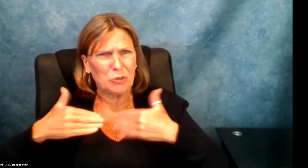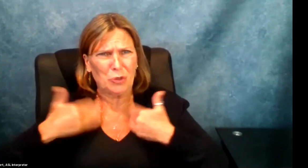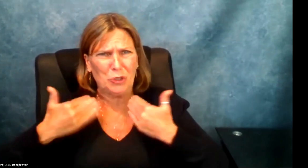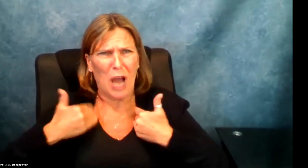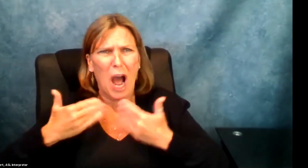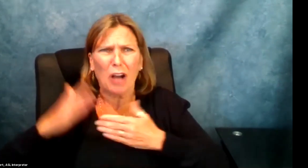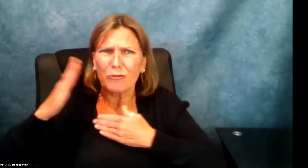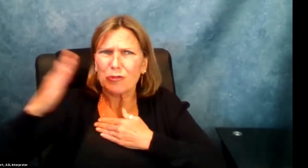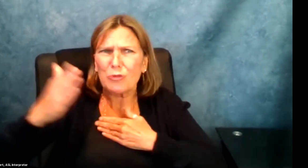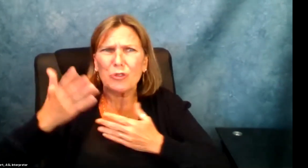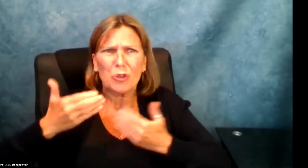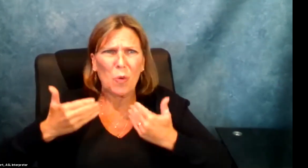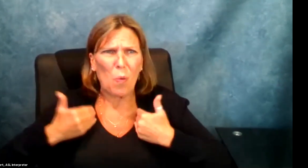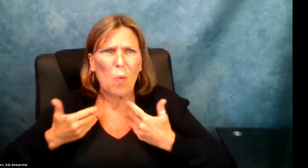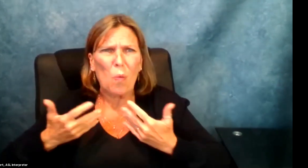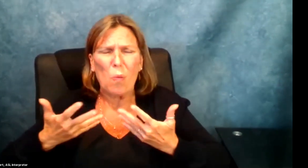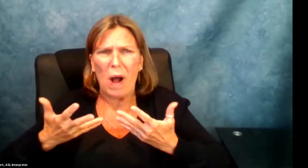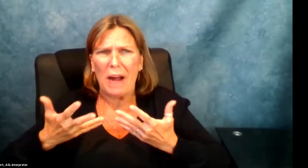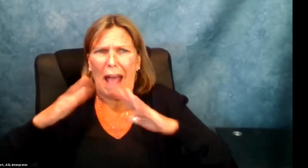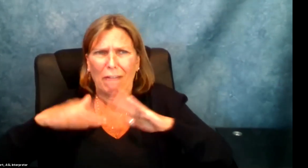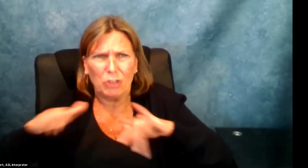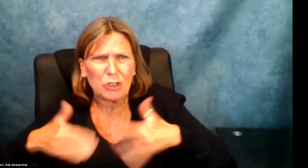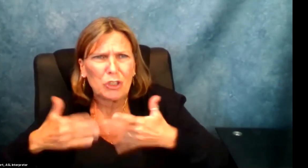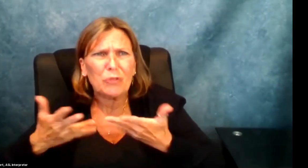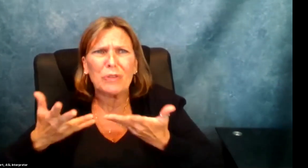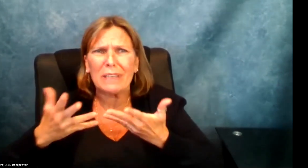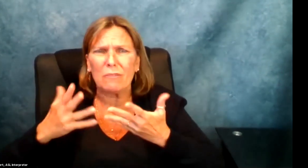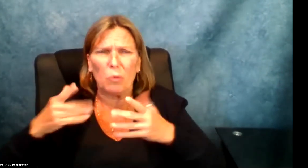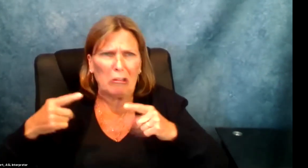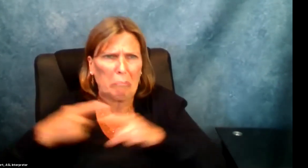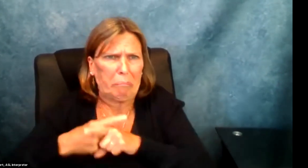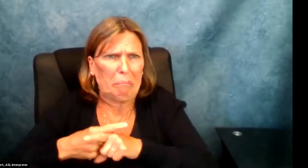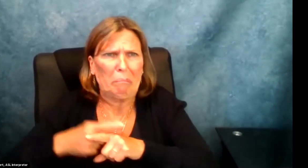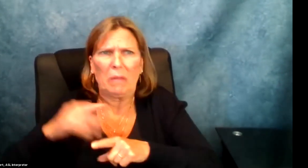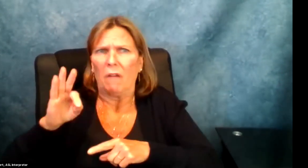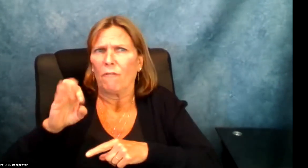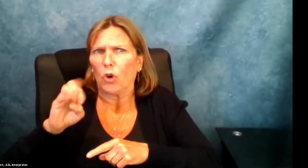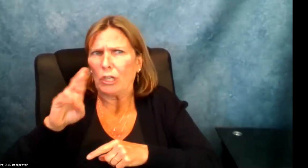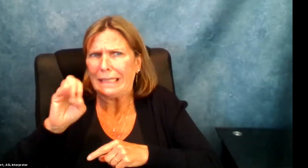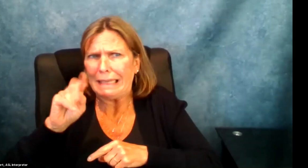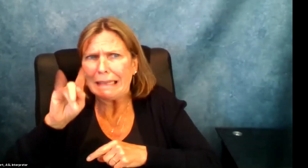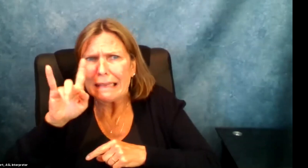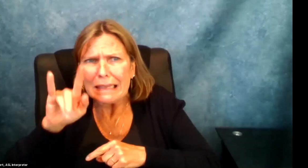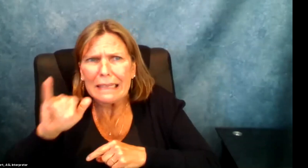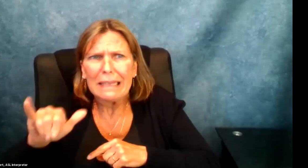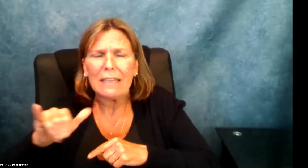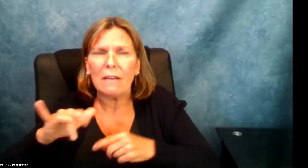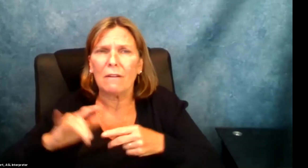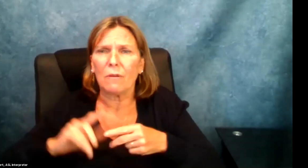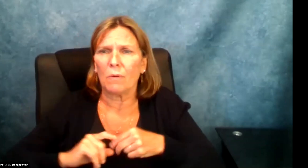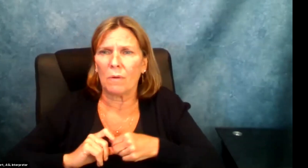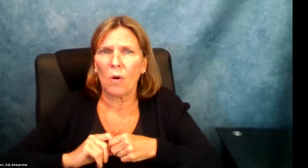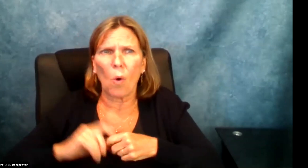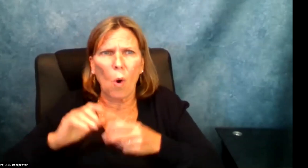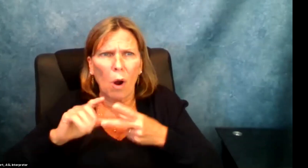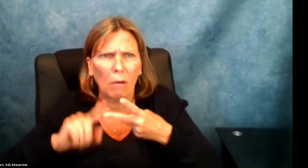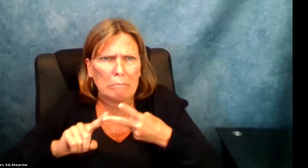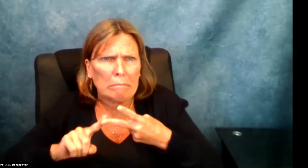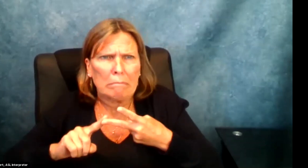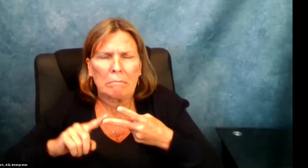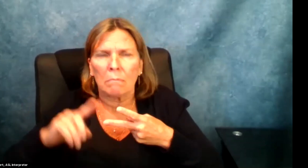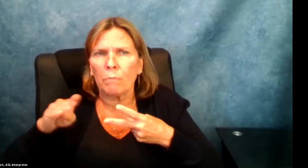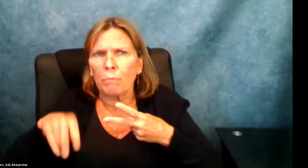child. I'll say a few thoughts that I have and then hand it over to Dr. Kantrowitz so he can sort of take a break for a